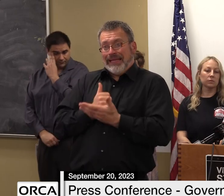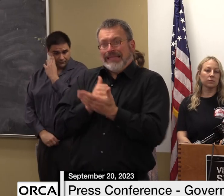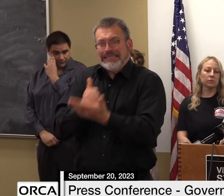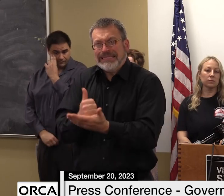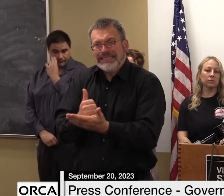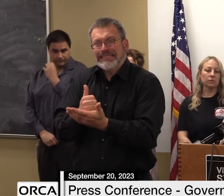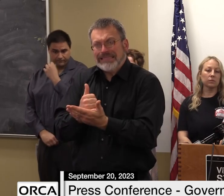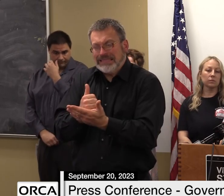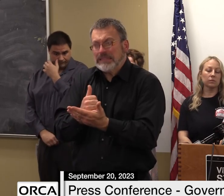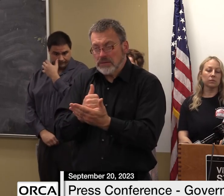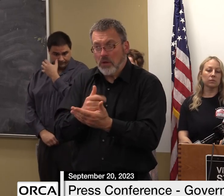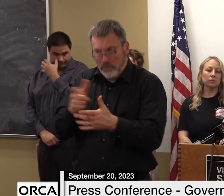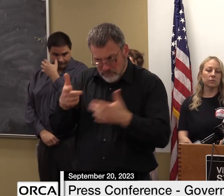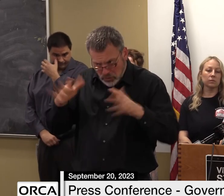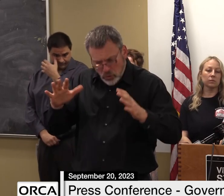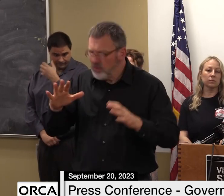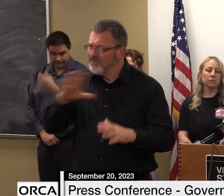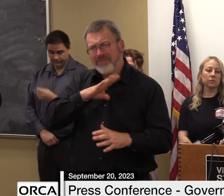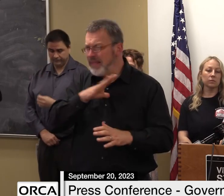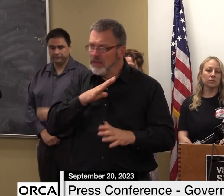I'm going to read it to you right here.